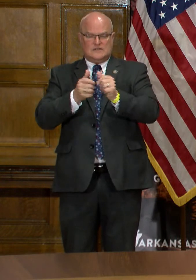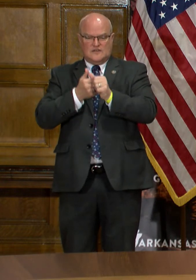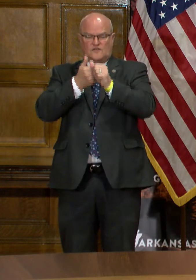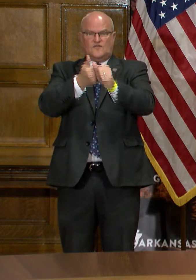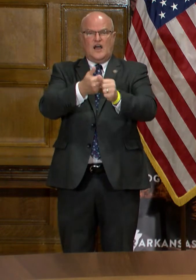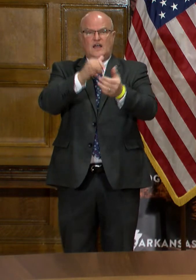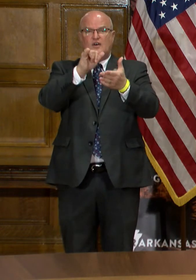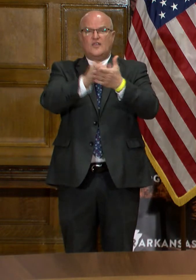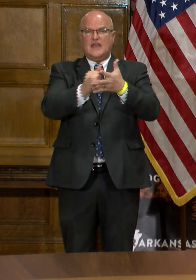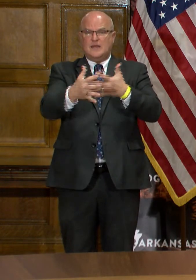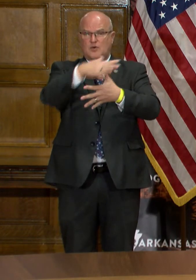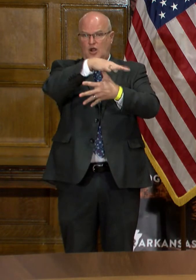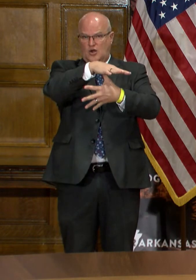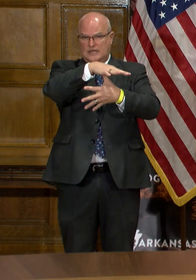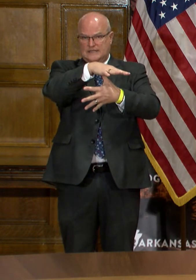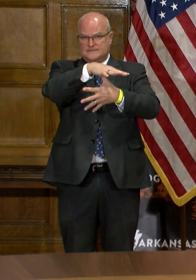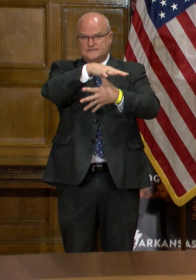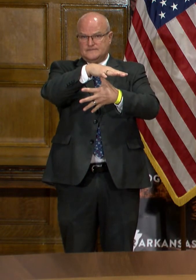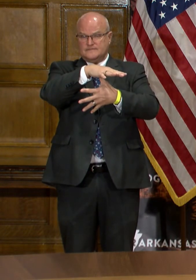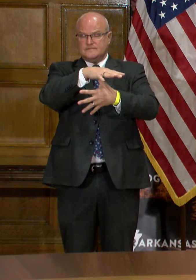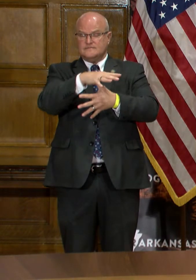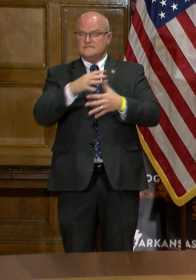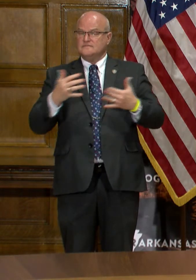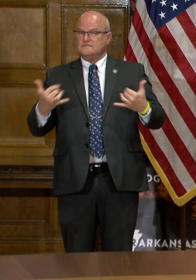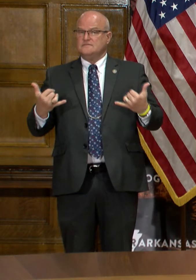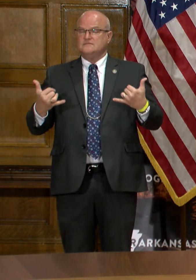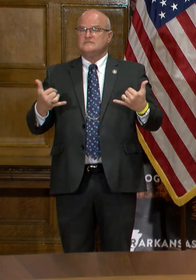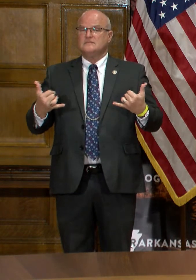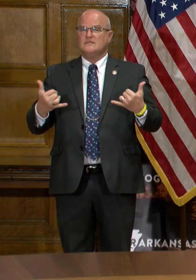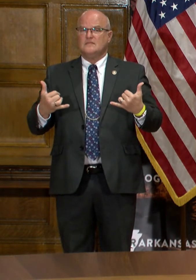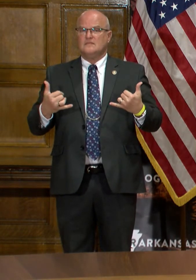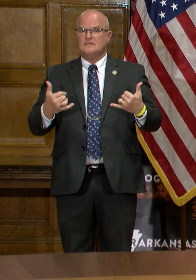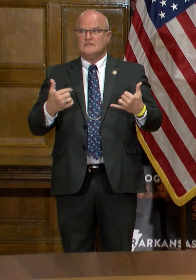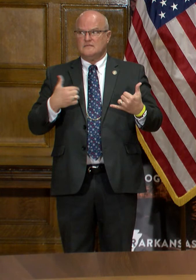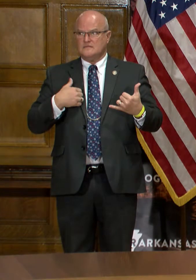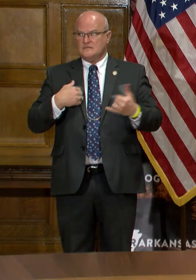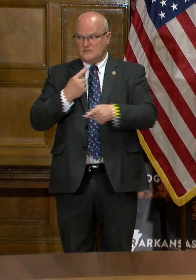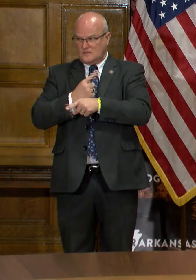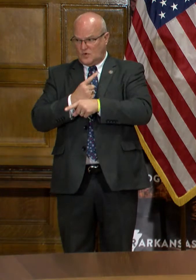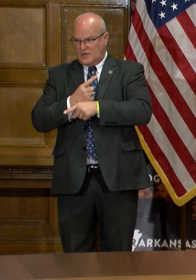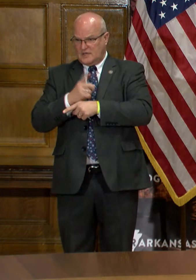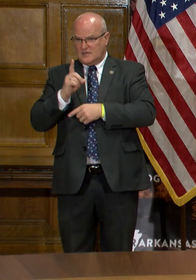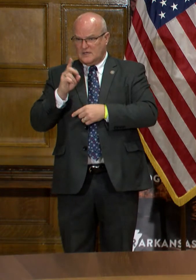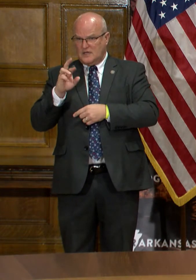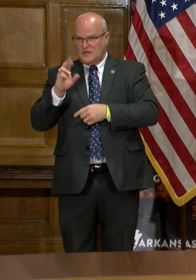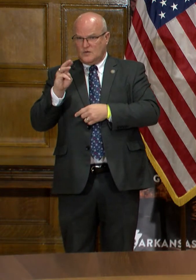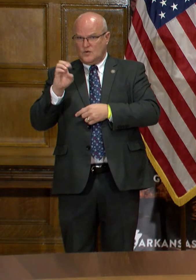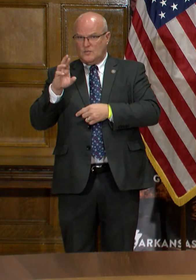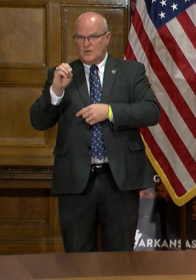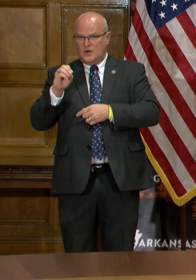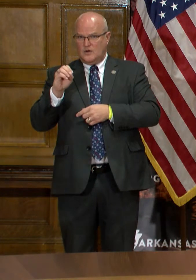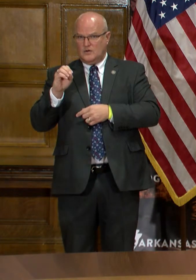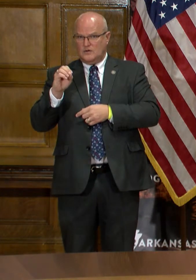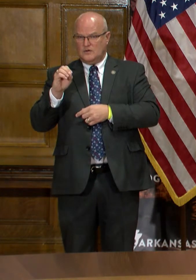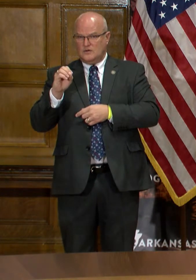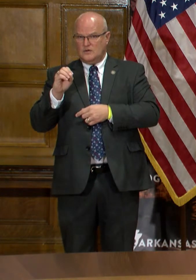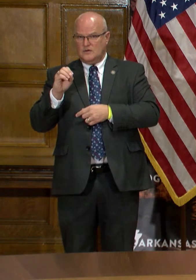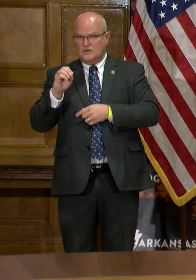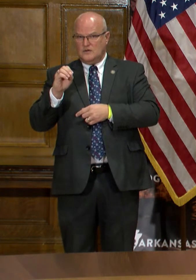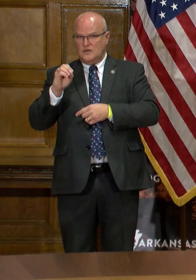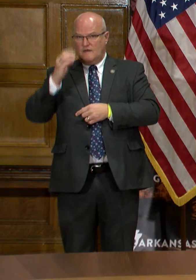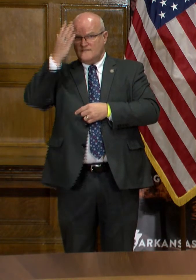follow that priority. In this case, Dr. Romero, the